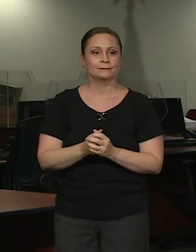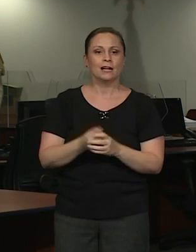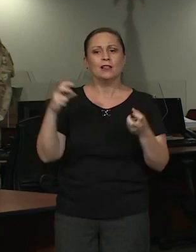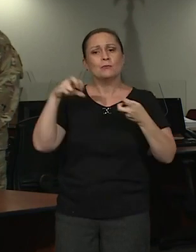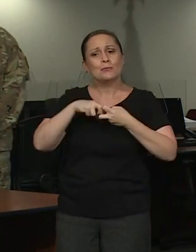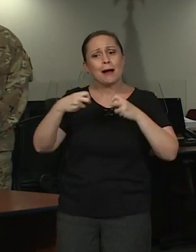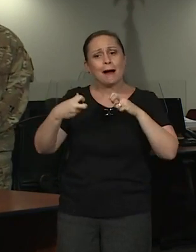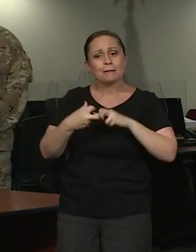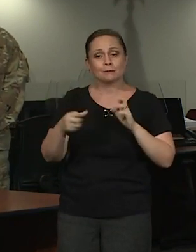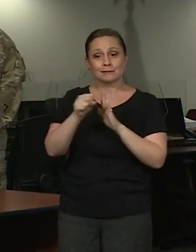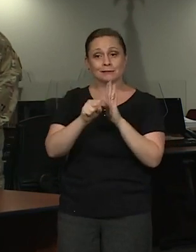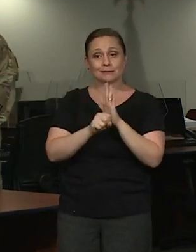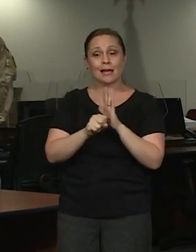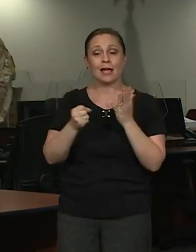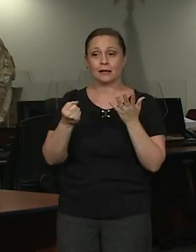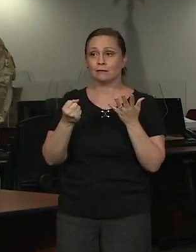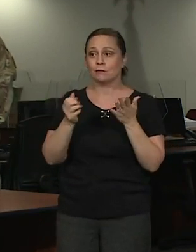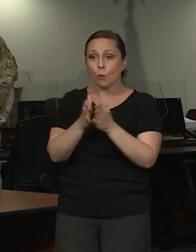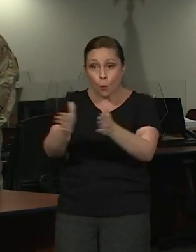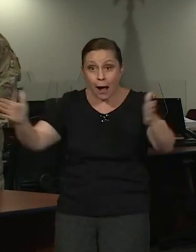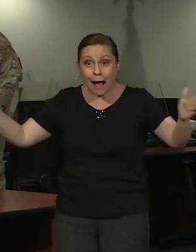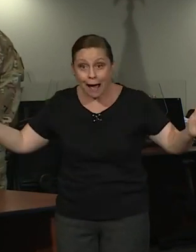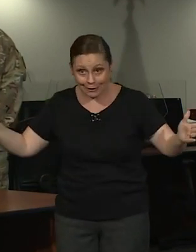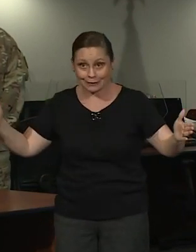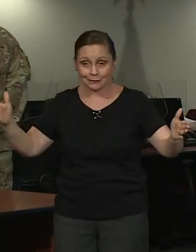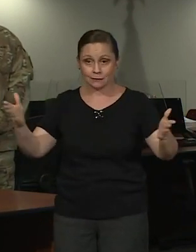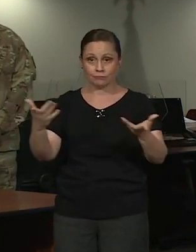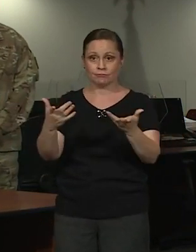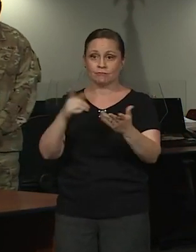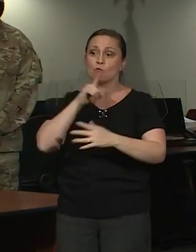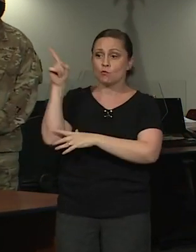statewide mandate is because the rules are differing from city to city.